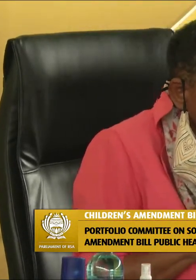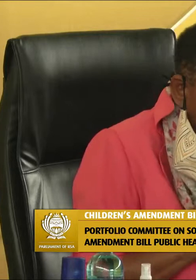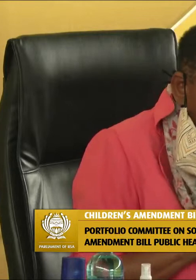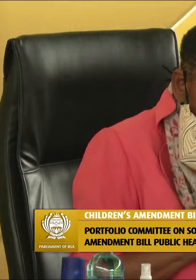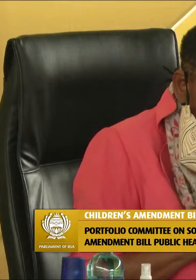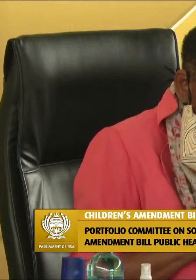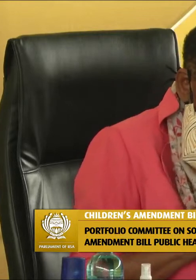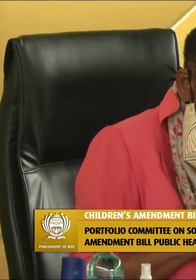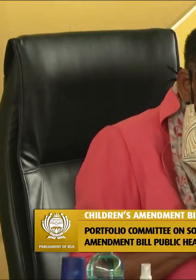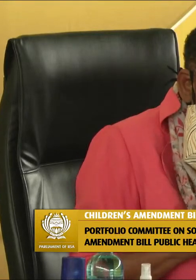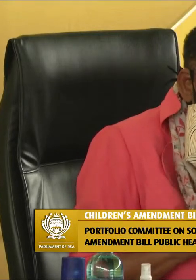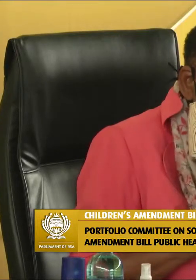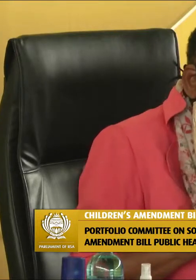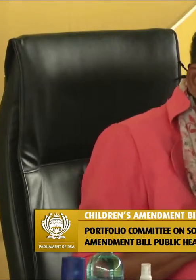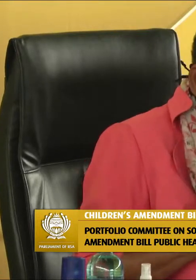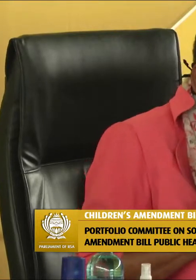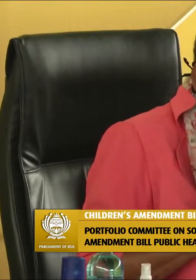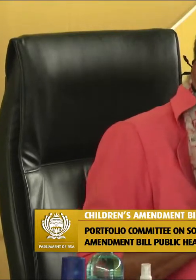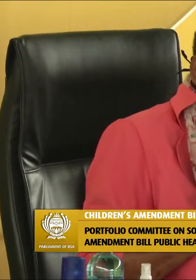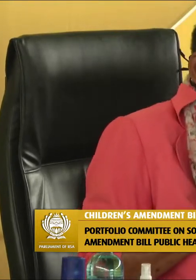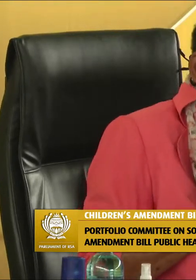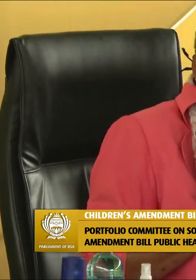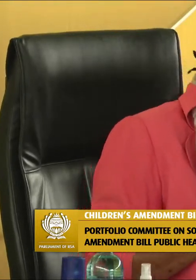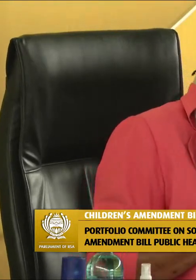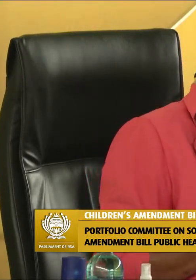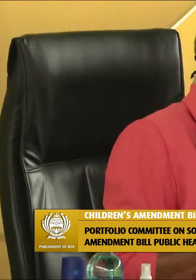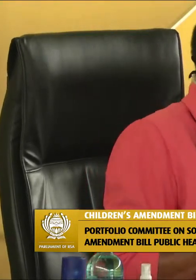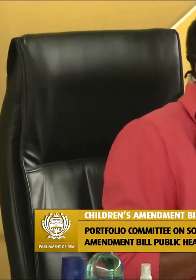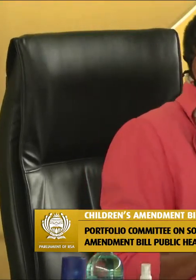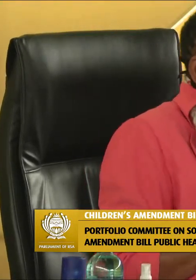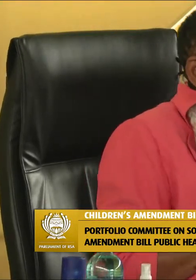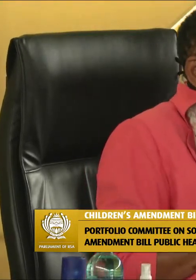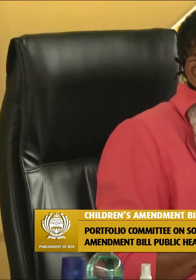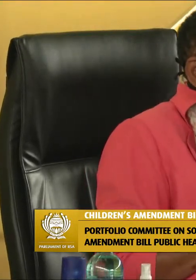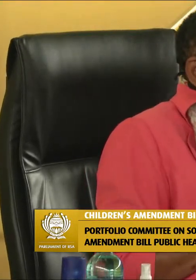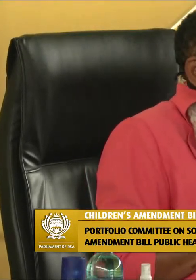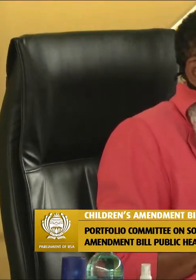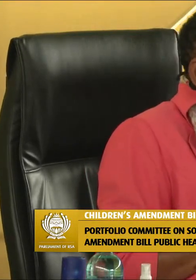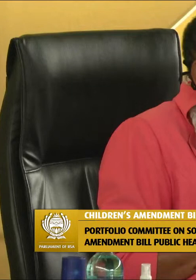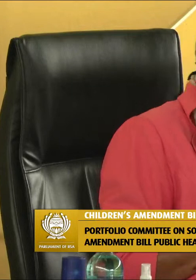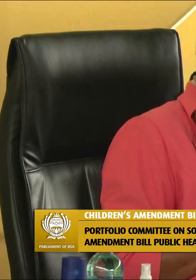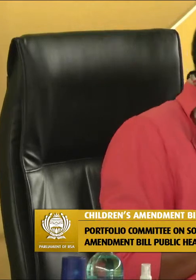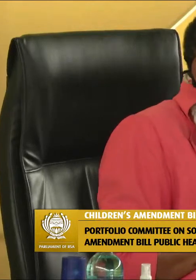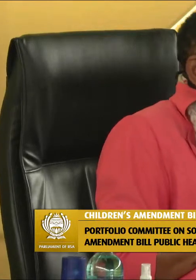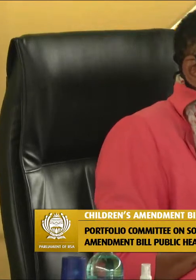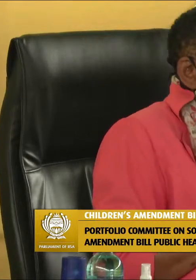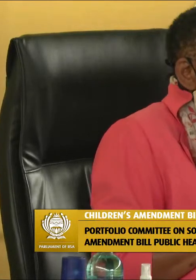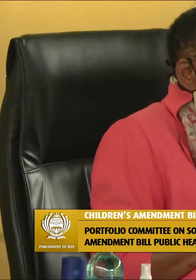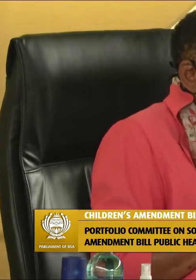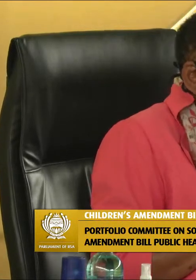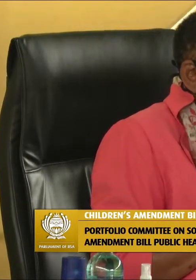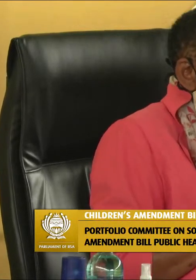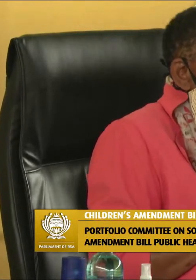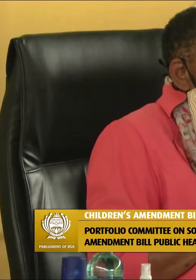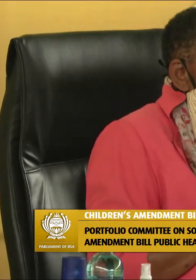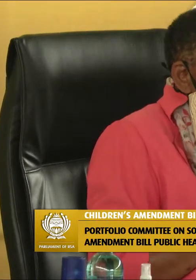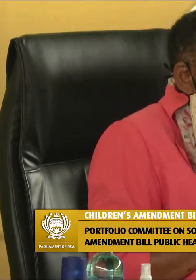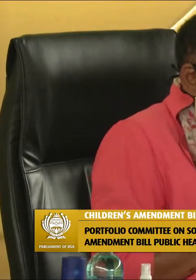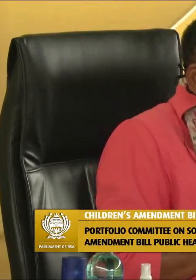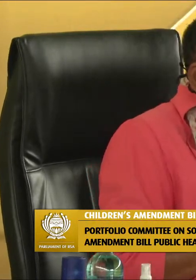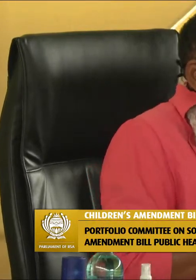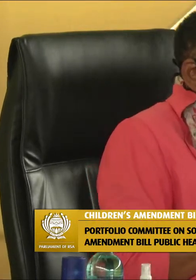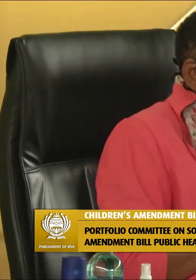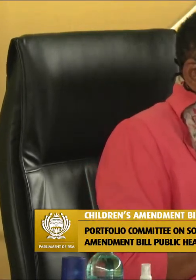ingakuloko ngithokozelayo ukuthi khulumani nabanye